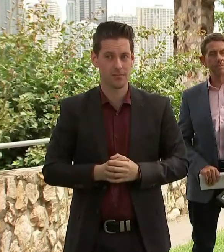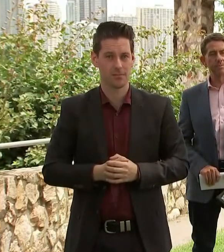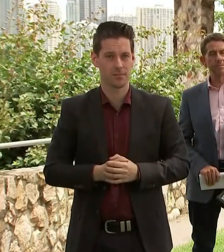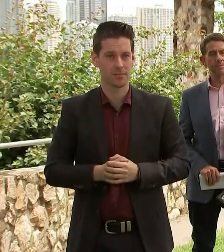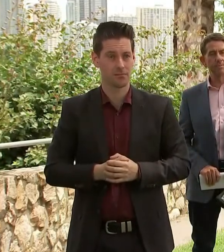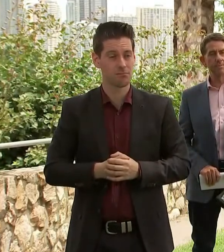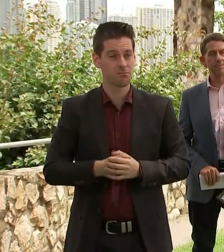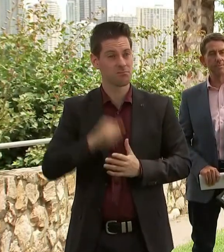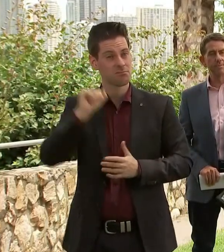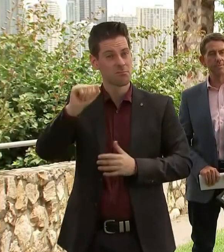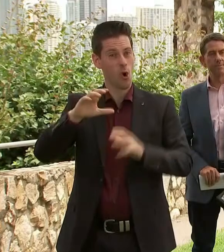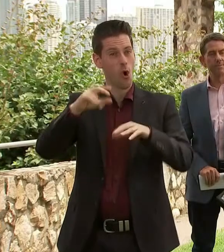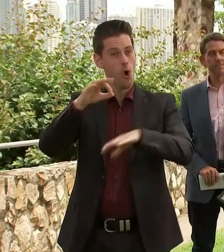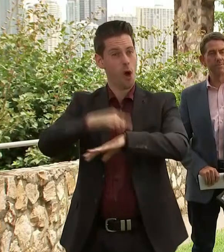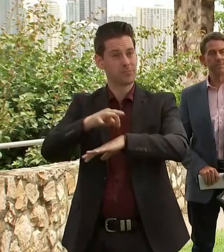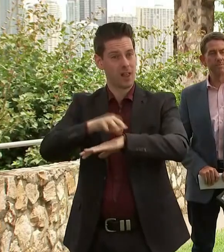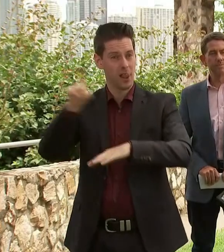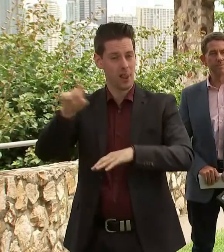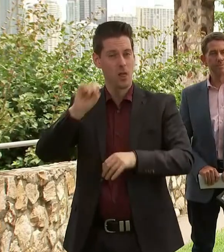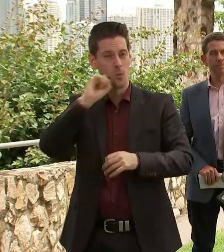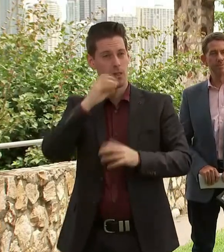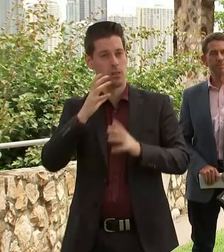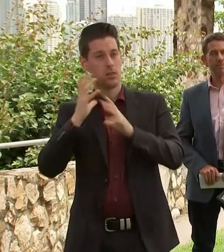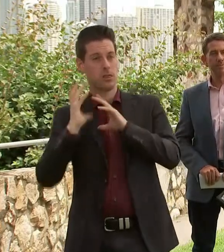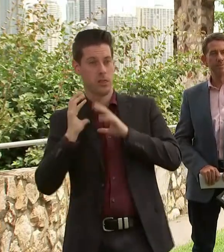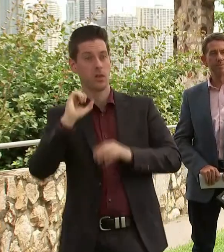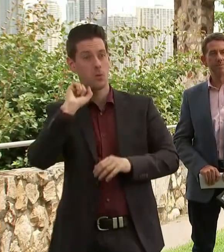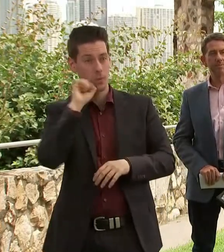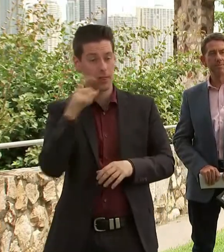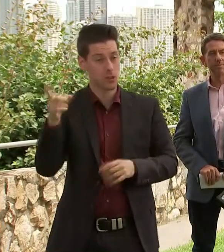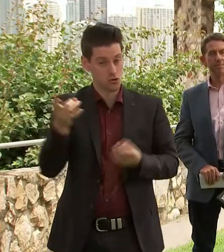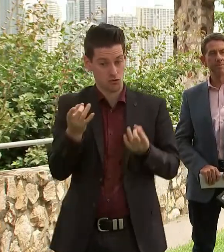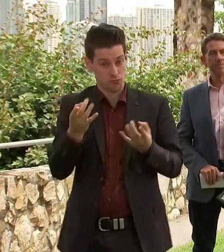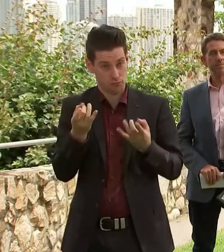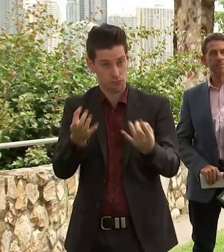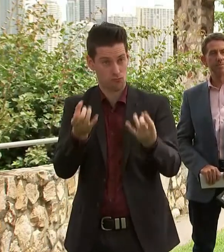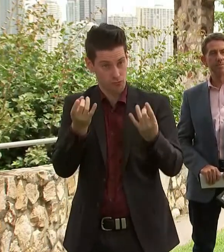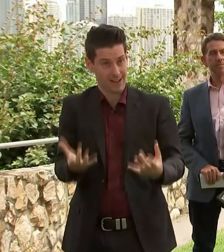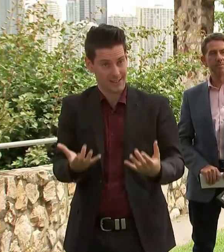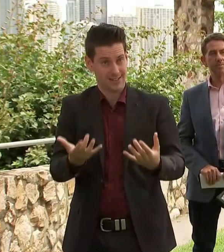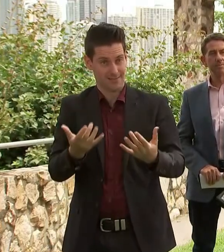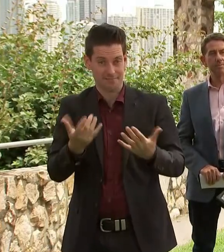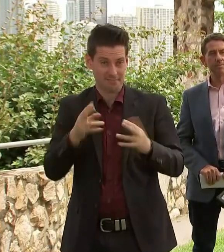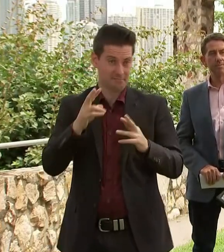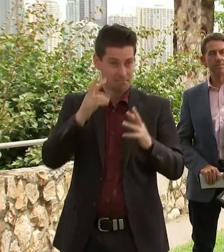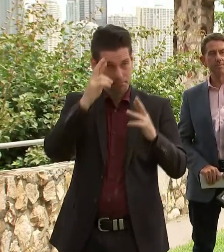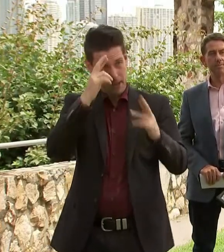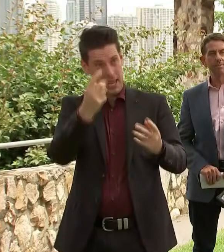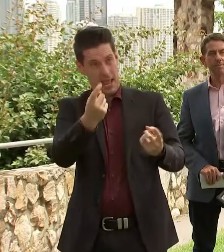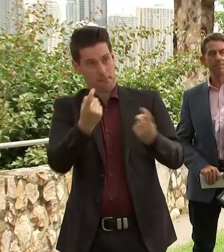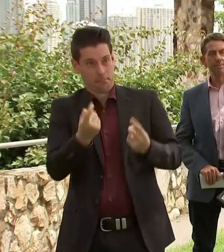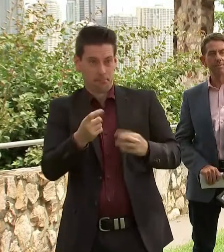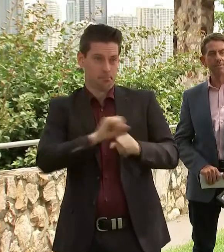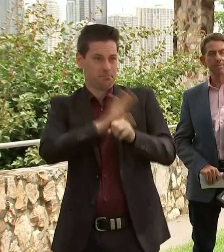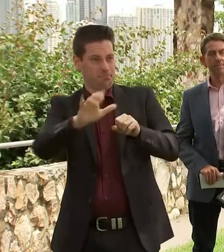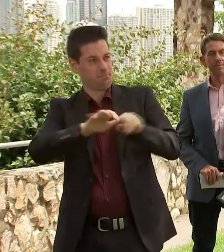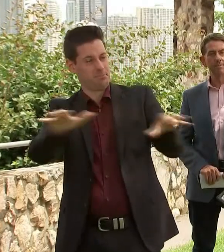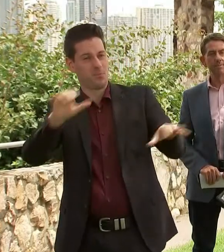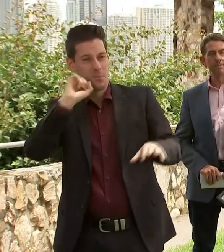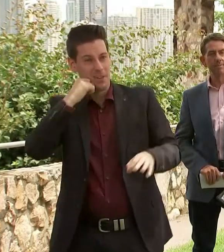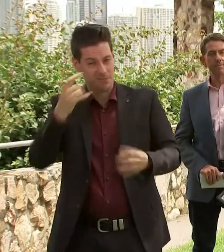placed on the health system. The health system's very well prepared. They've been doing their level best in terms of